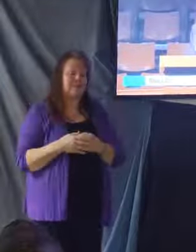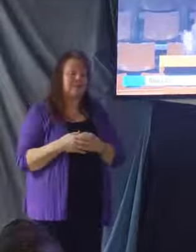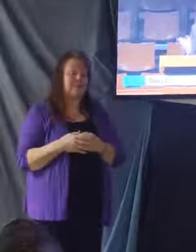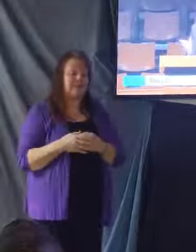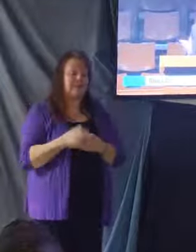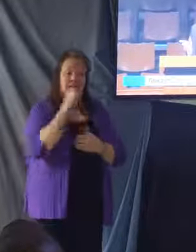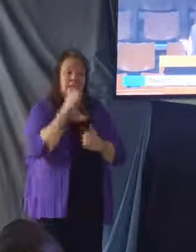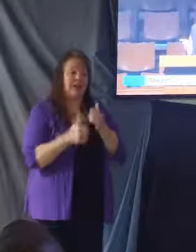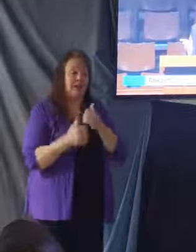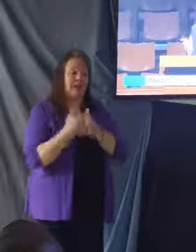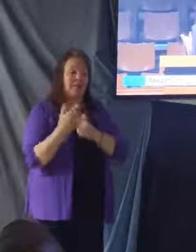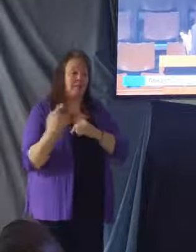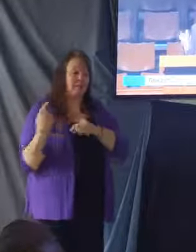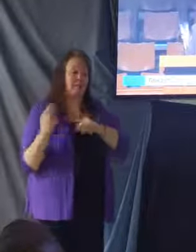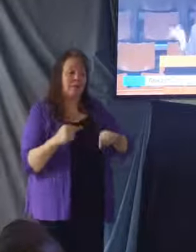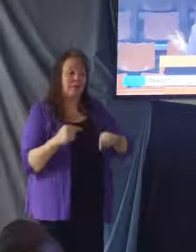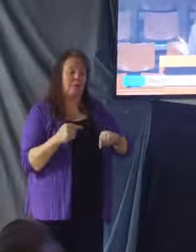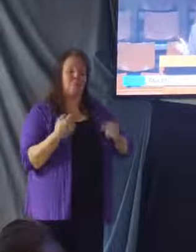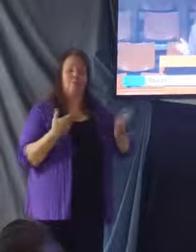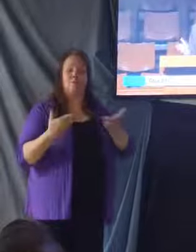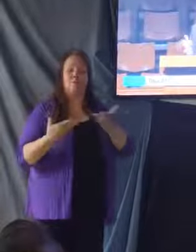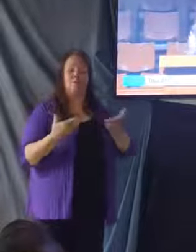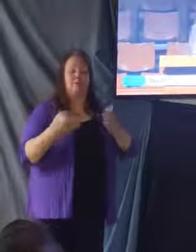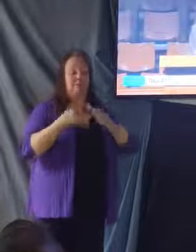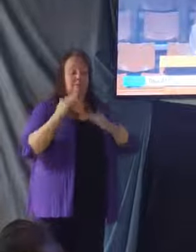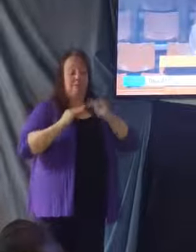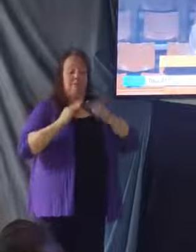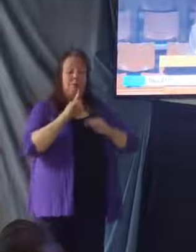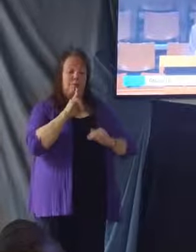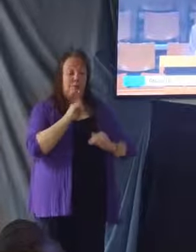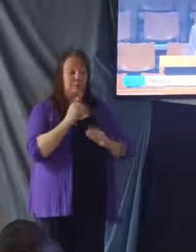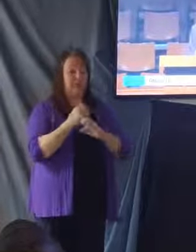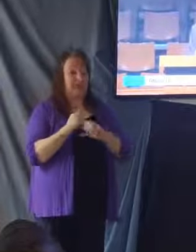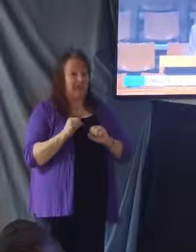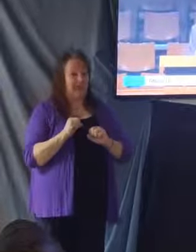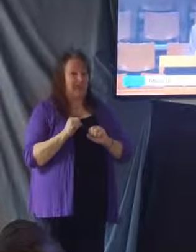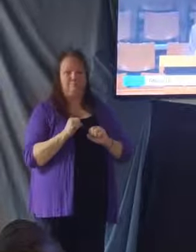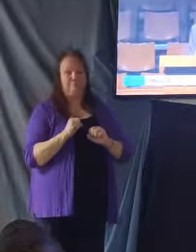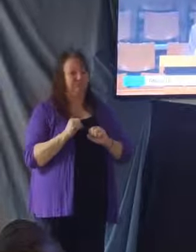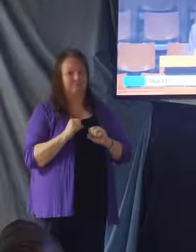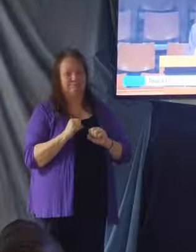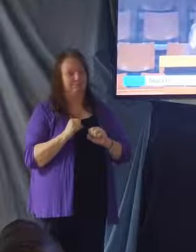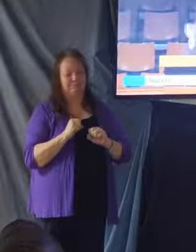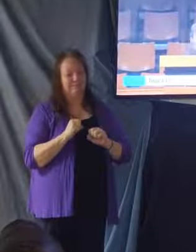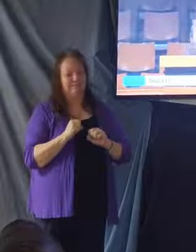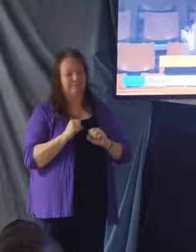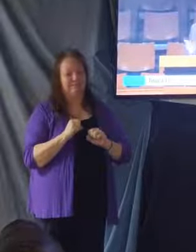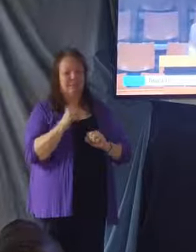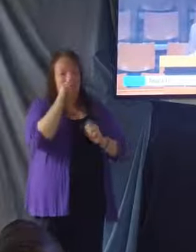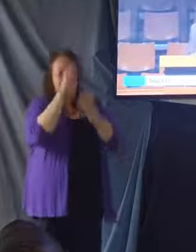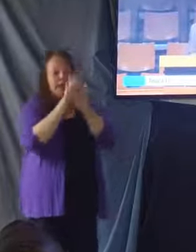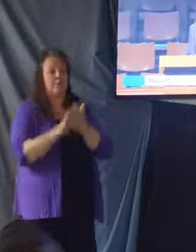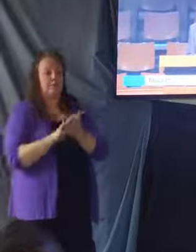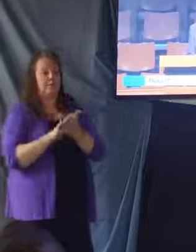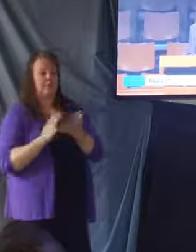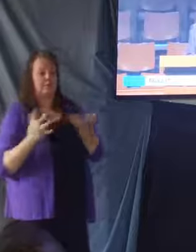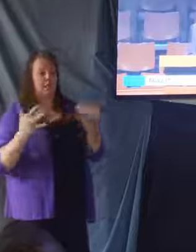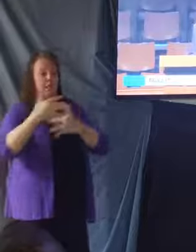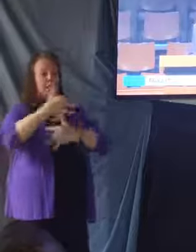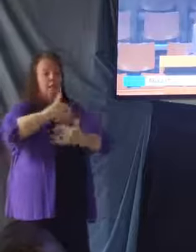not everyone attends a service in a building is truly a believer. and unbelievers get mixed in